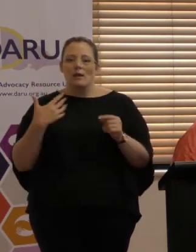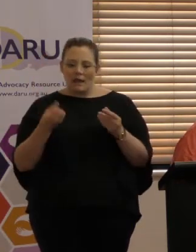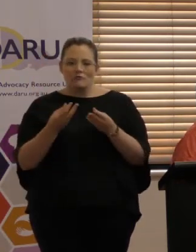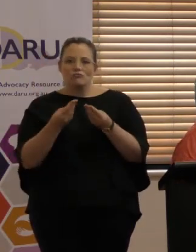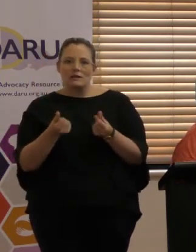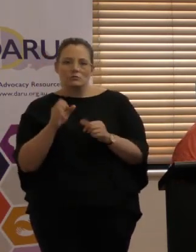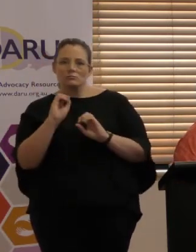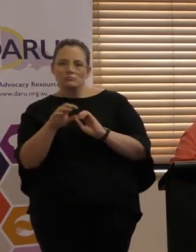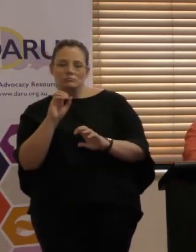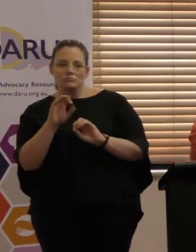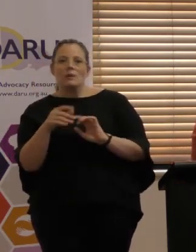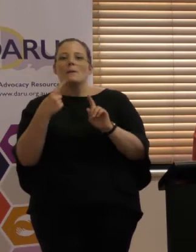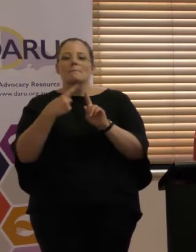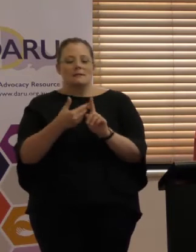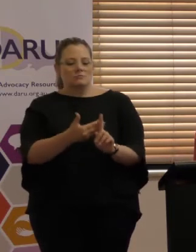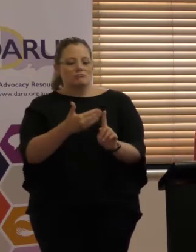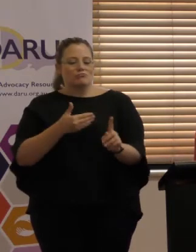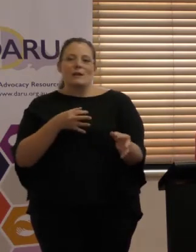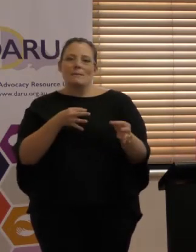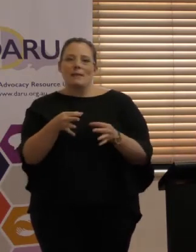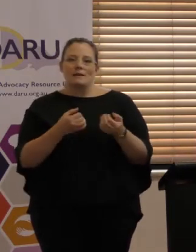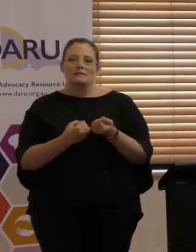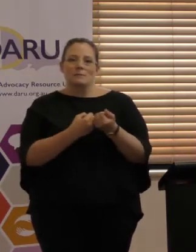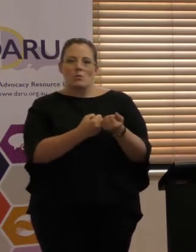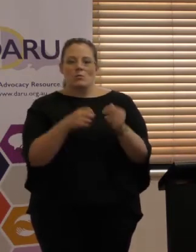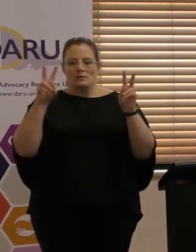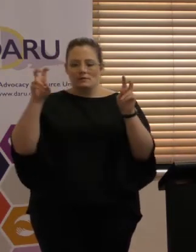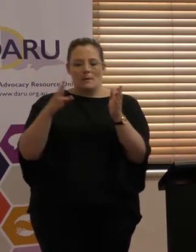doing some pre-planning support with young people, which we call Map Your Future.